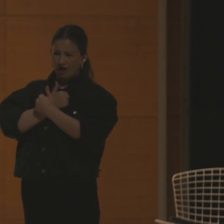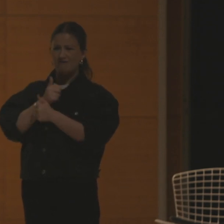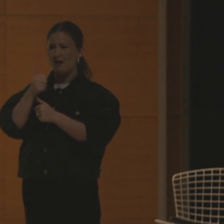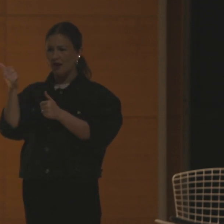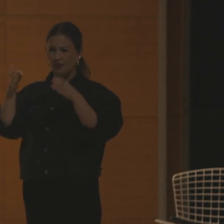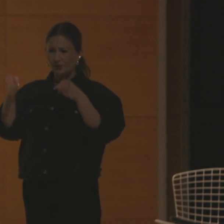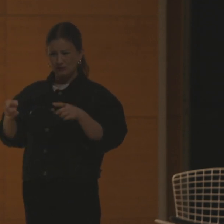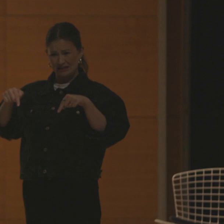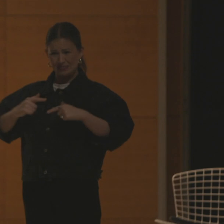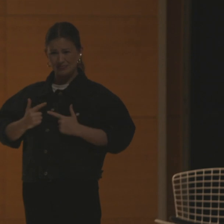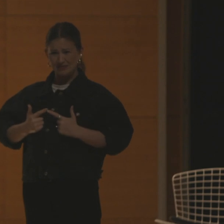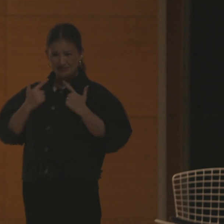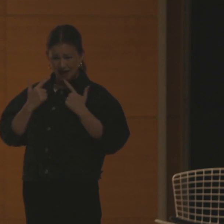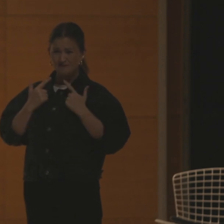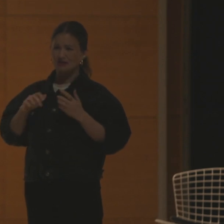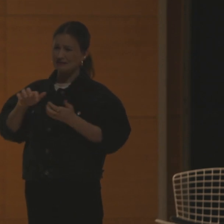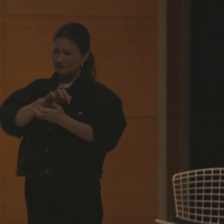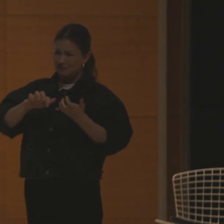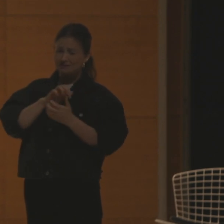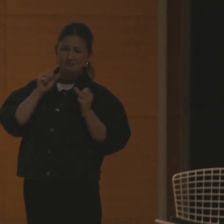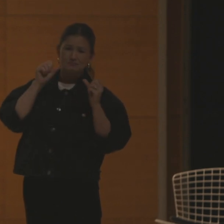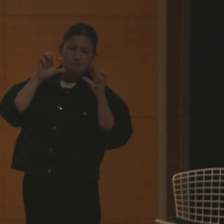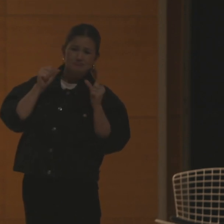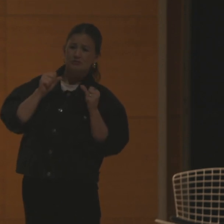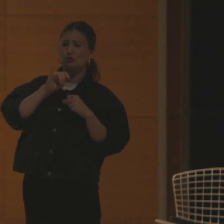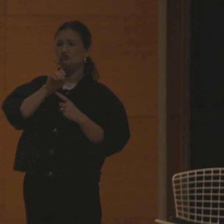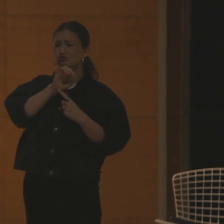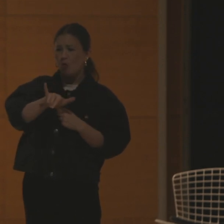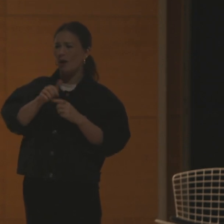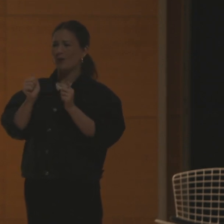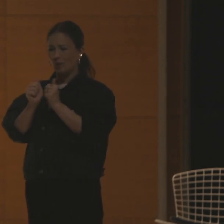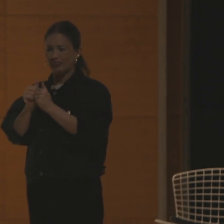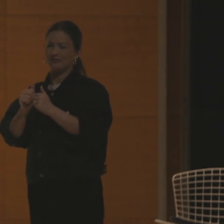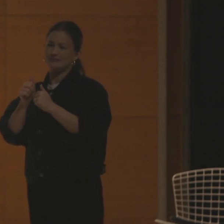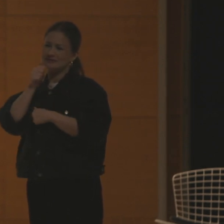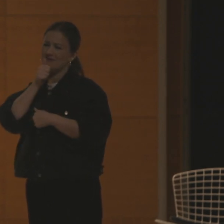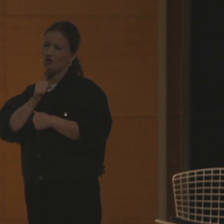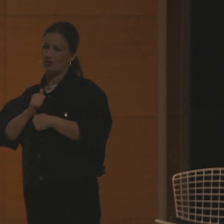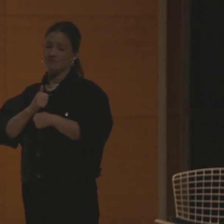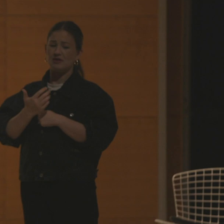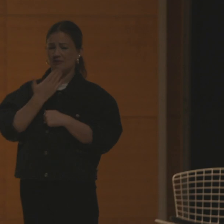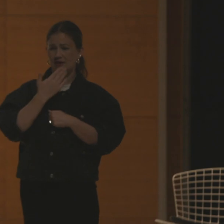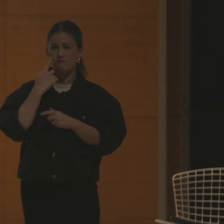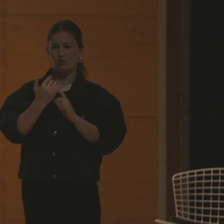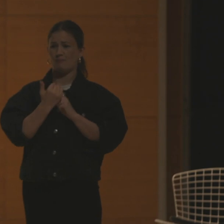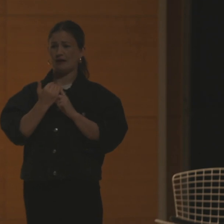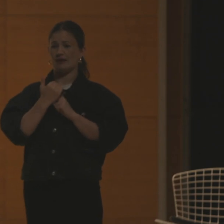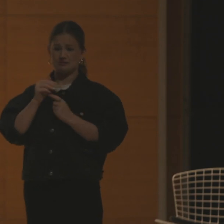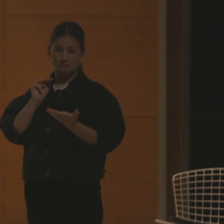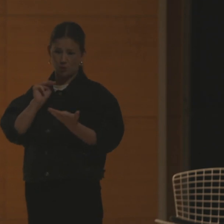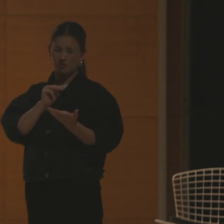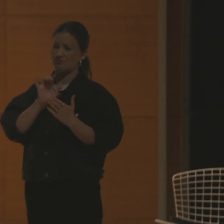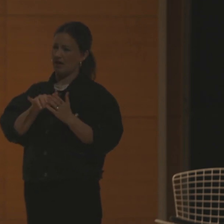life that mixes astonishment and joy with so much suffering. Thank you for reminding us, Morgan, that it's the